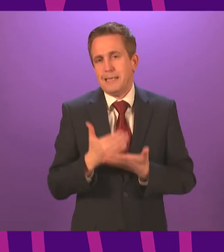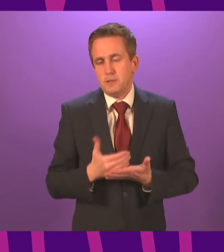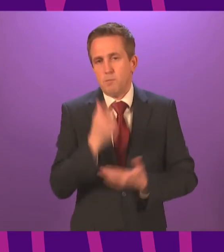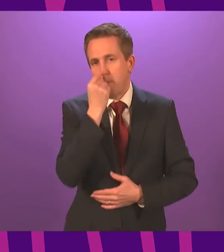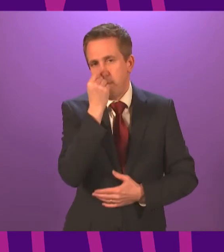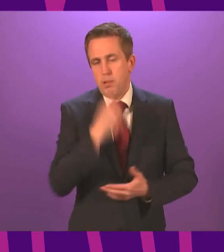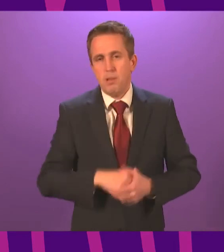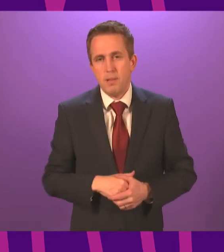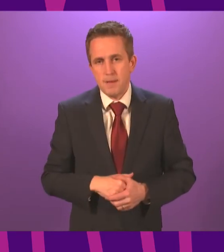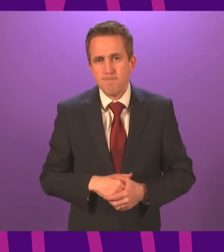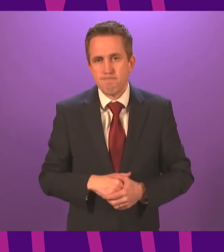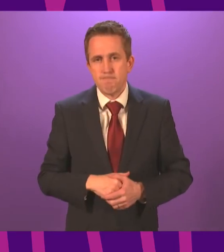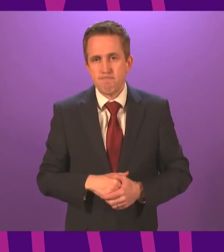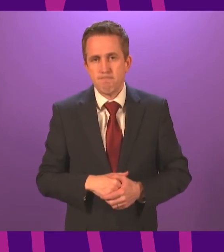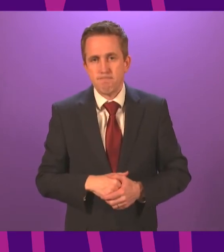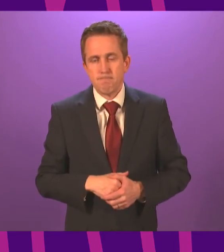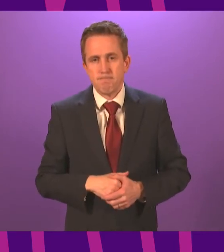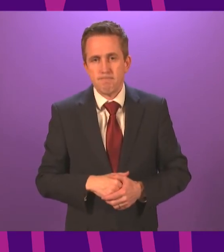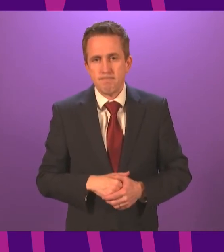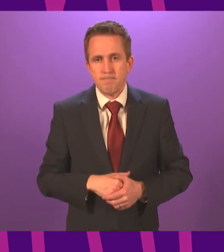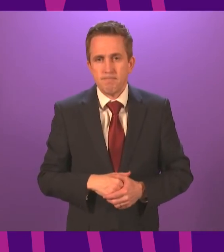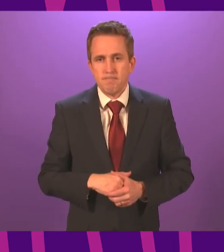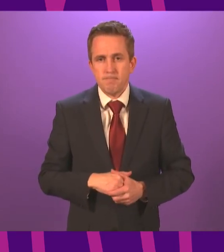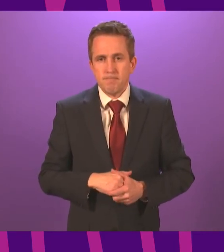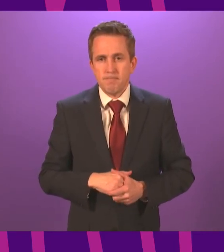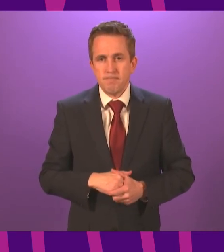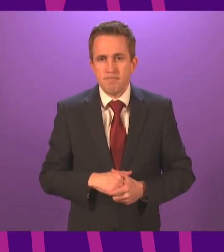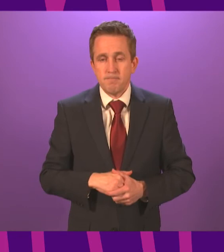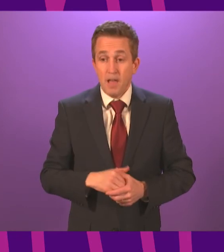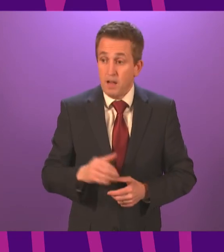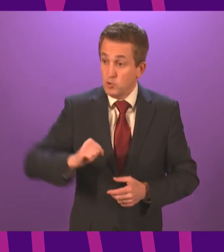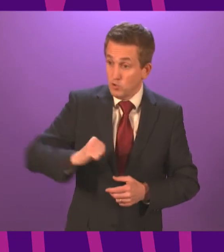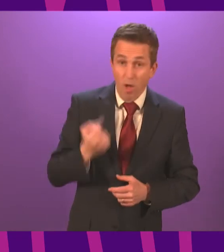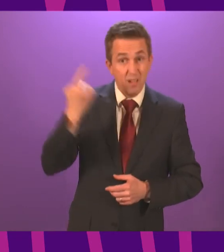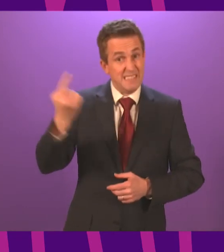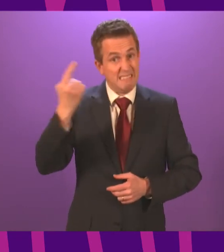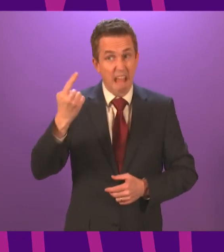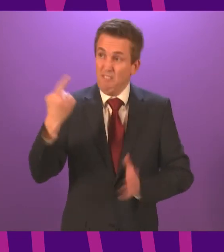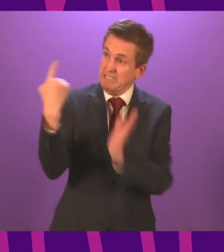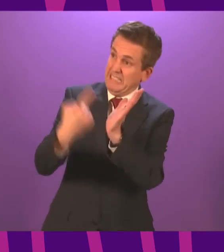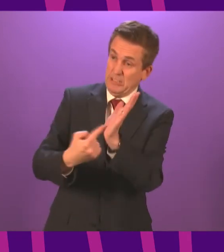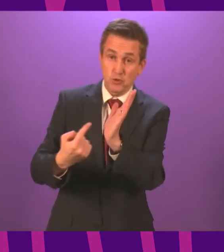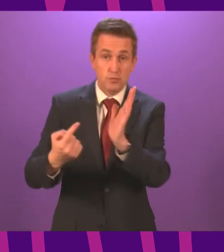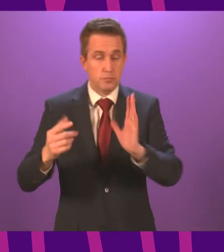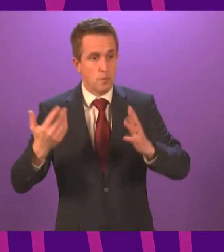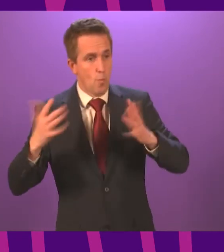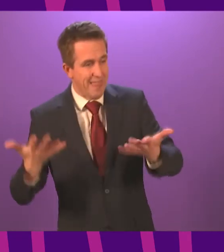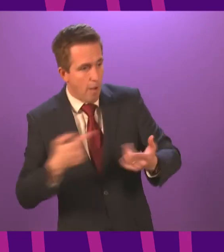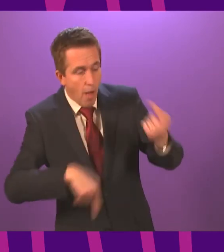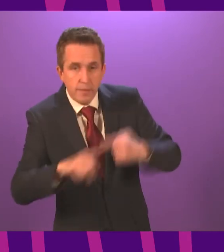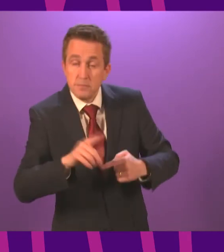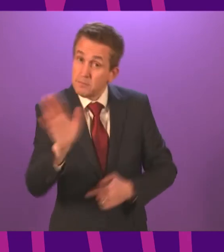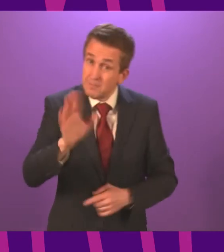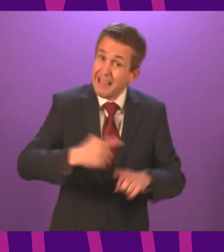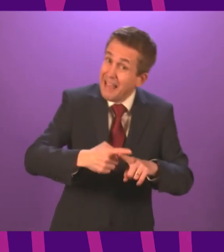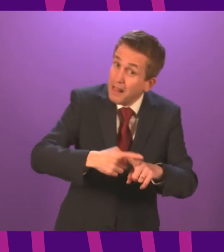we shouldn't think that Scotland is isolated in the measures that we are having to take forward. England had to take